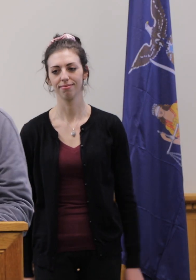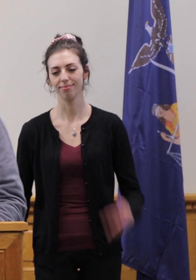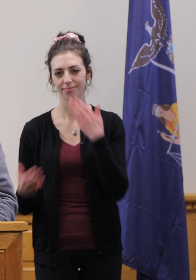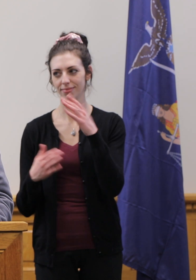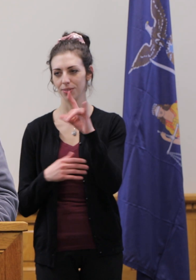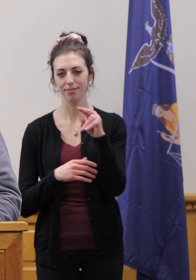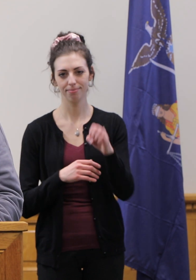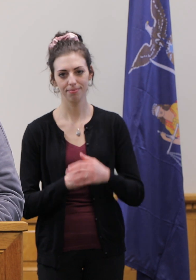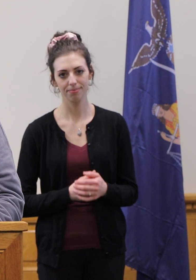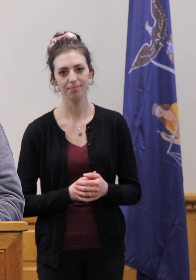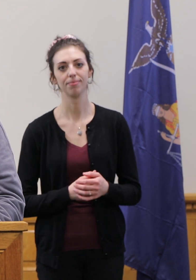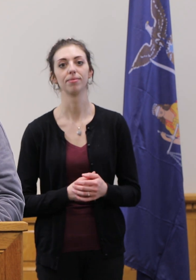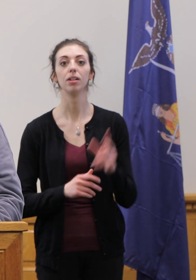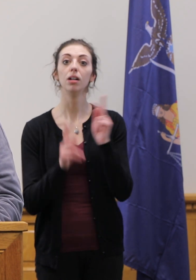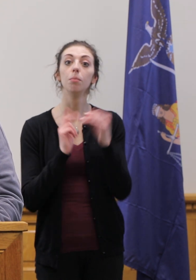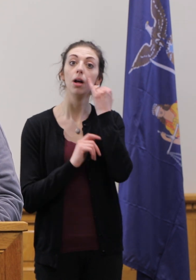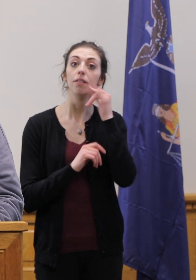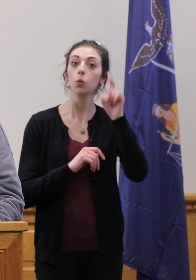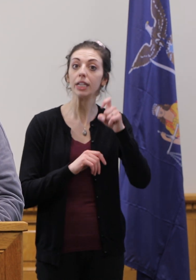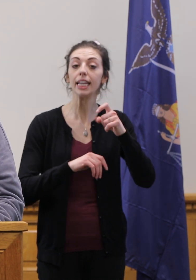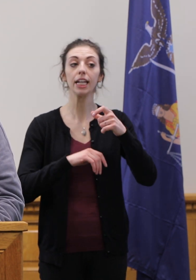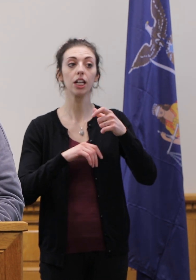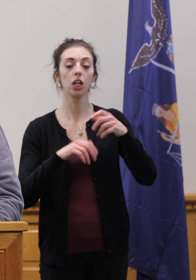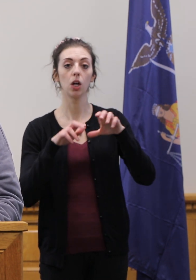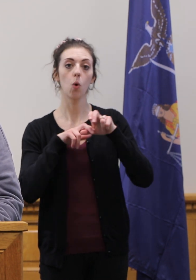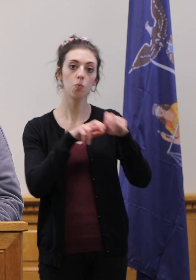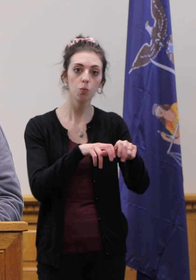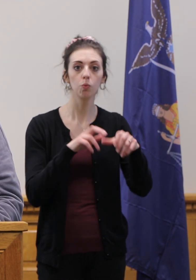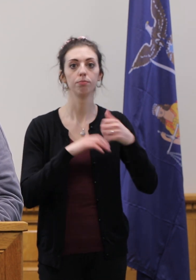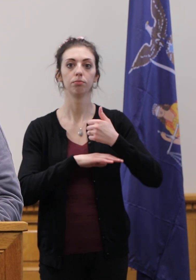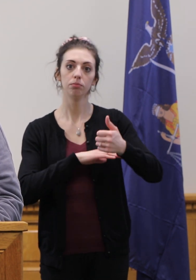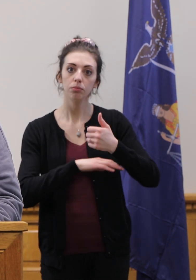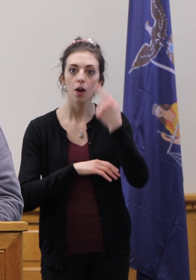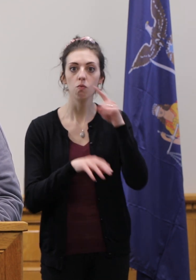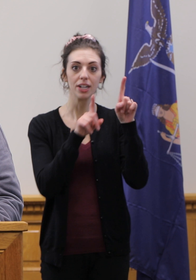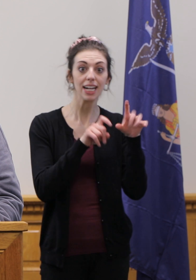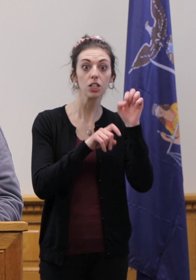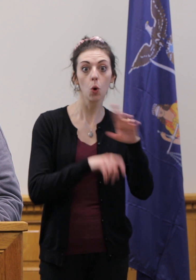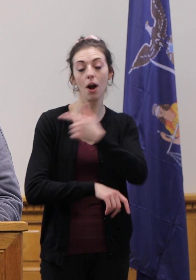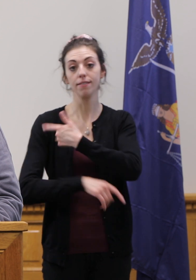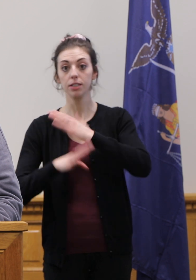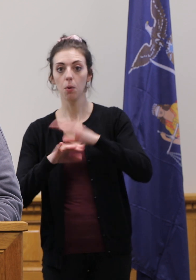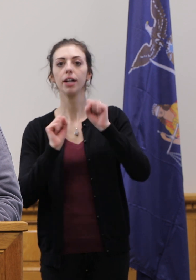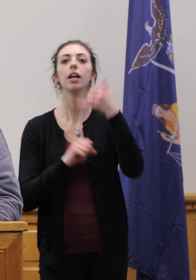Thank you, Diane. People who need rides to testing and vaccination appointments may call